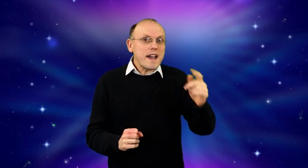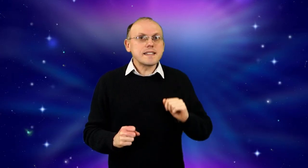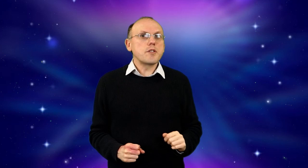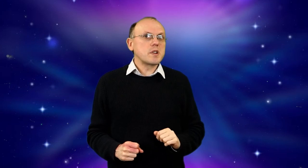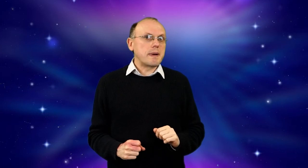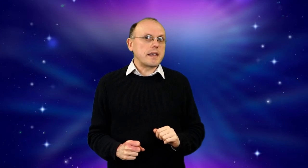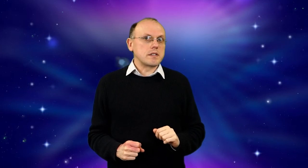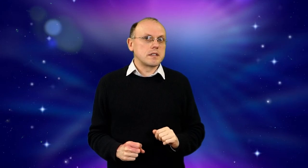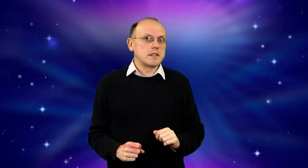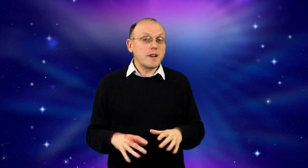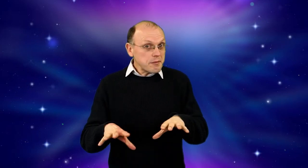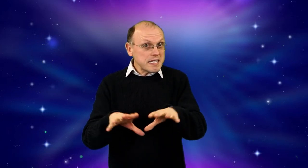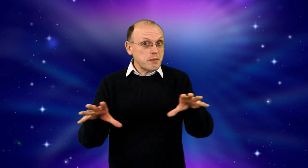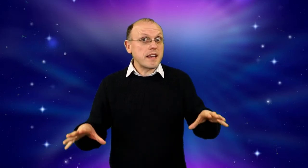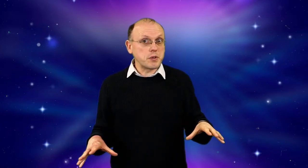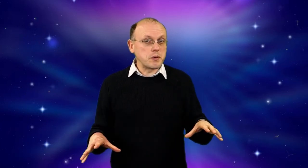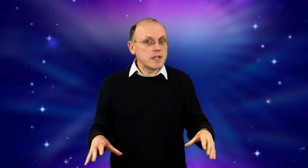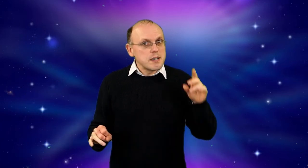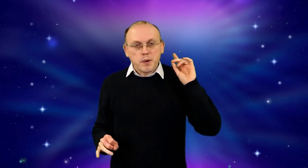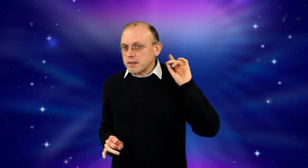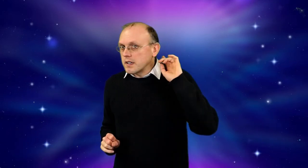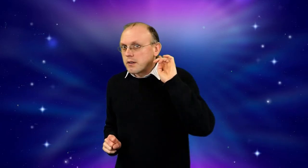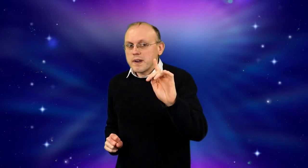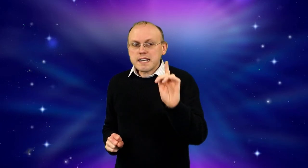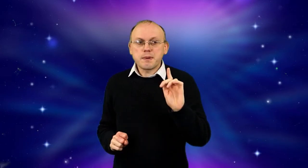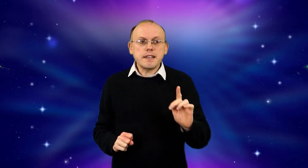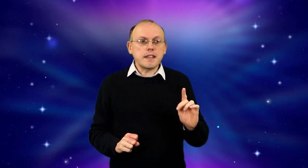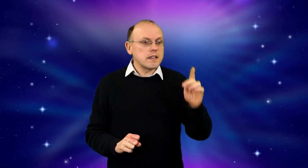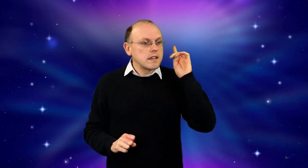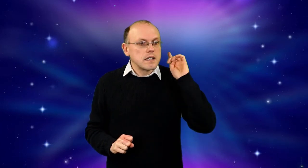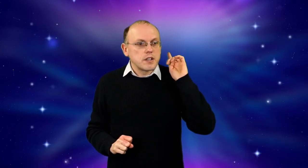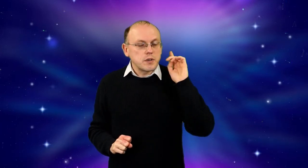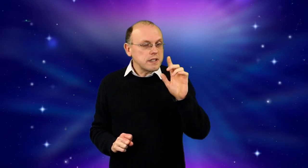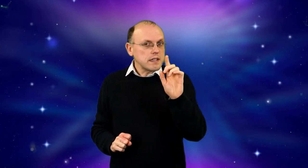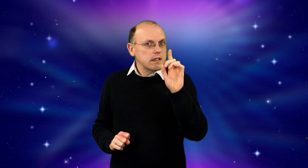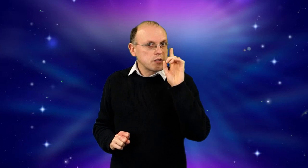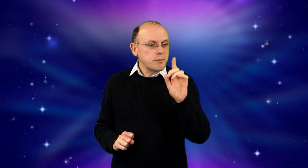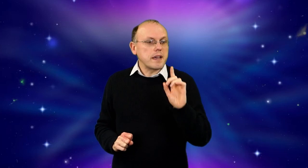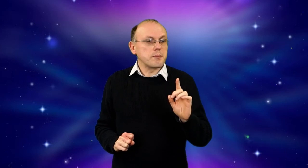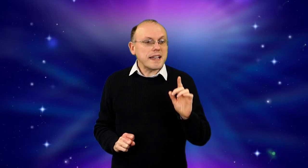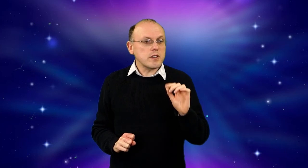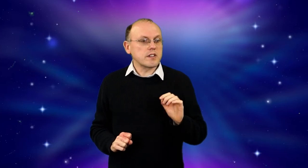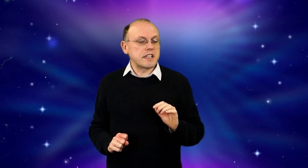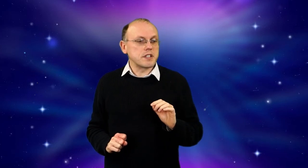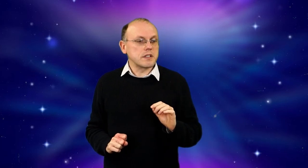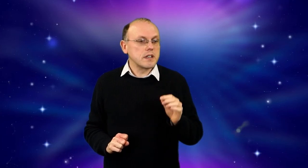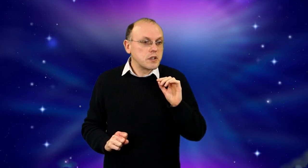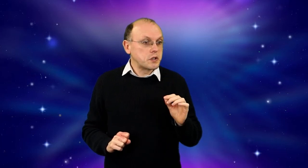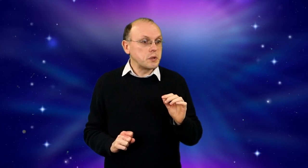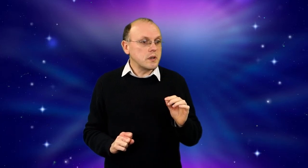it the most biased? Well, let me explain that to you. But when I explain it, you need to pay particular attention to